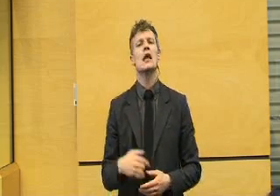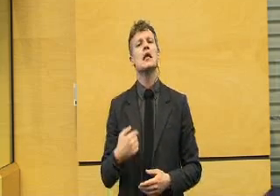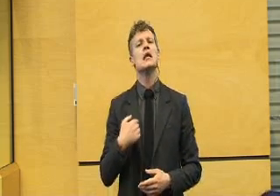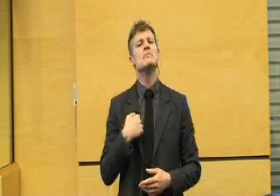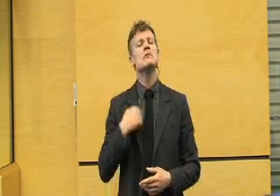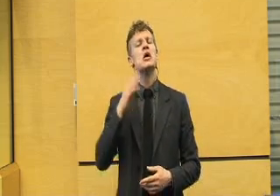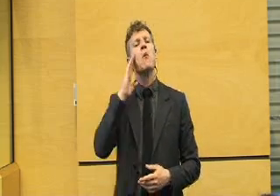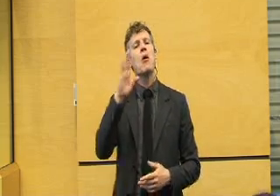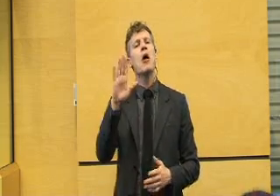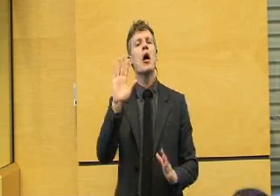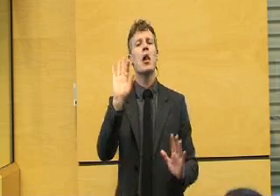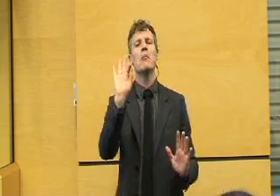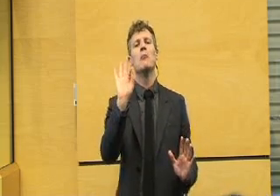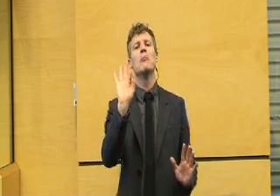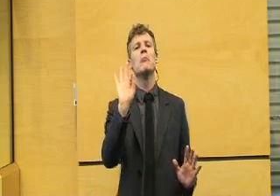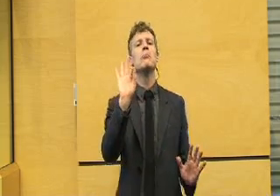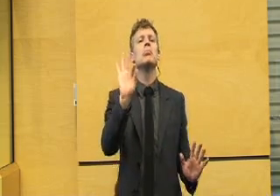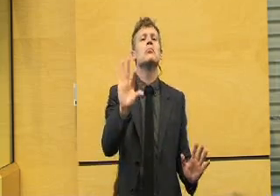question.